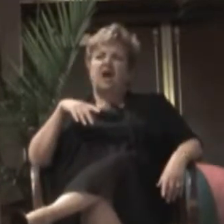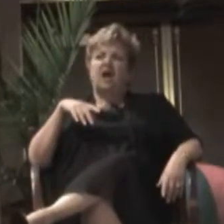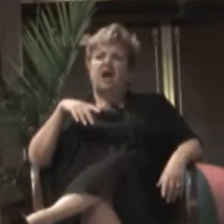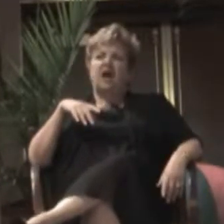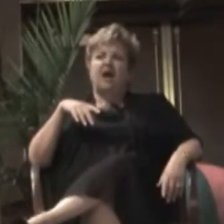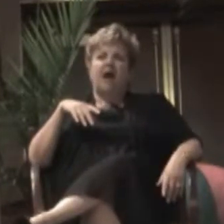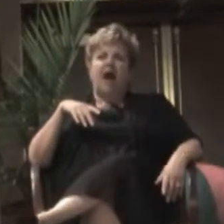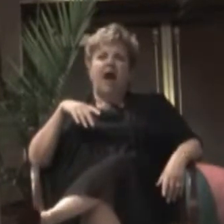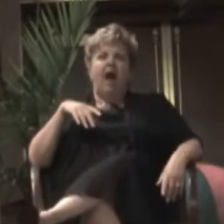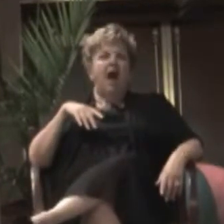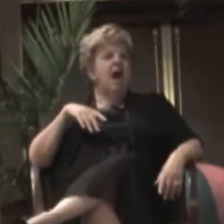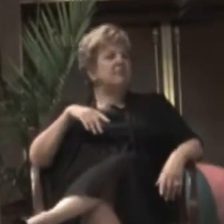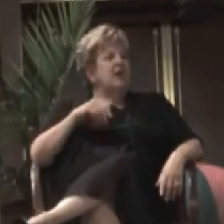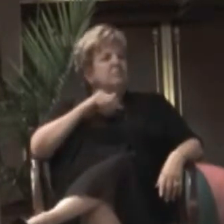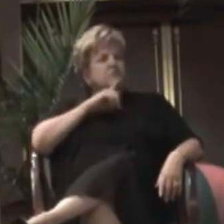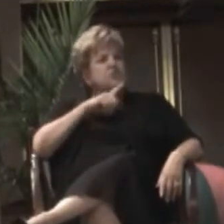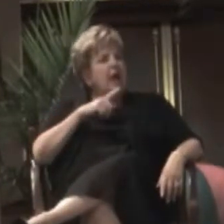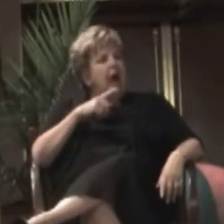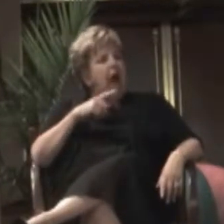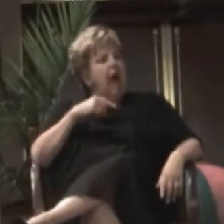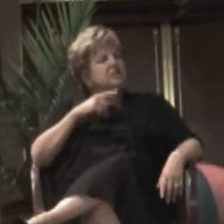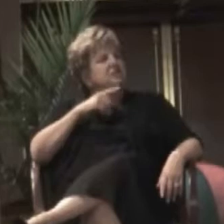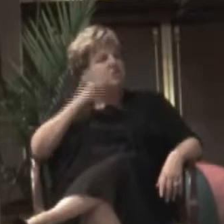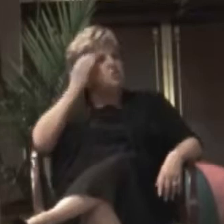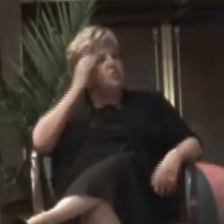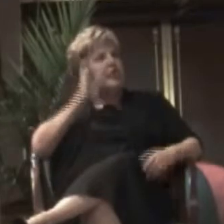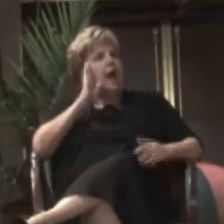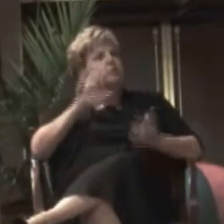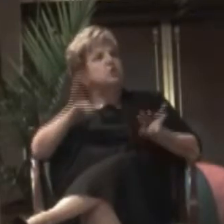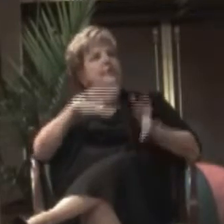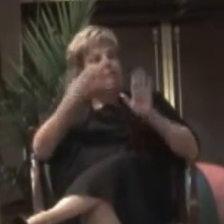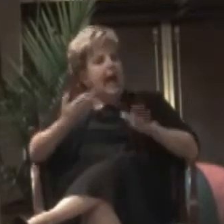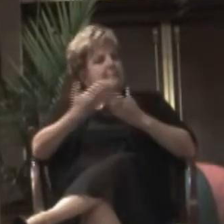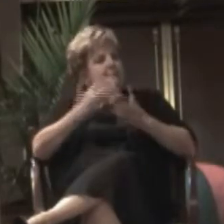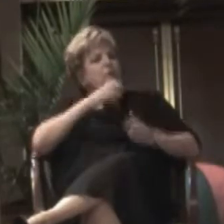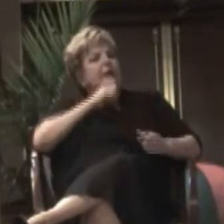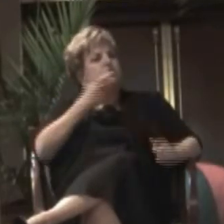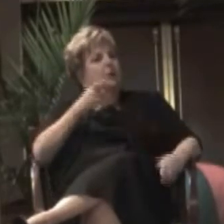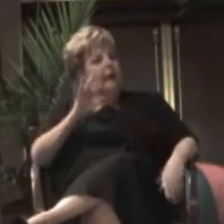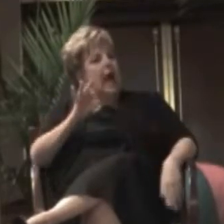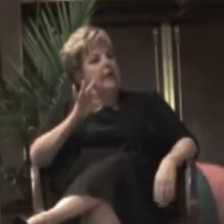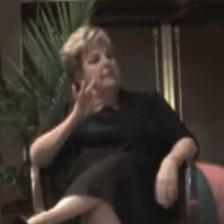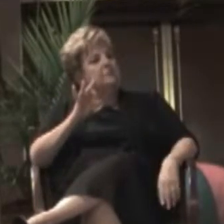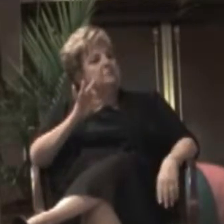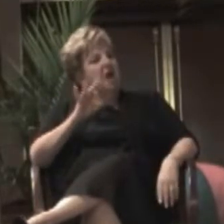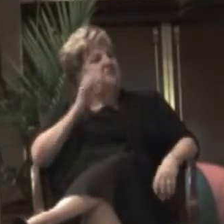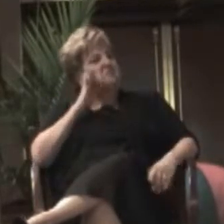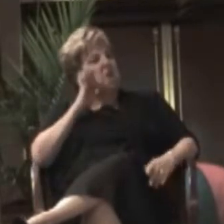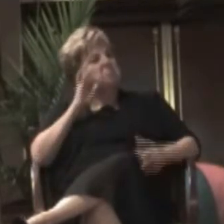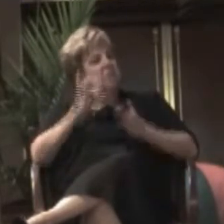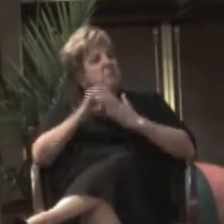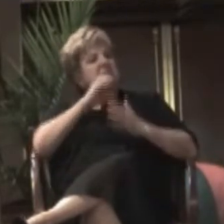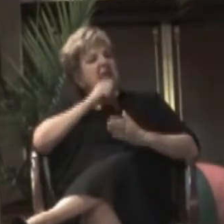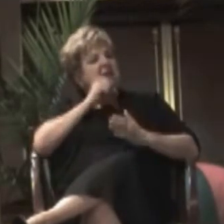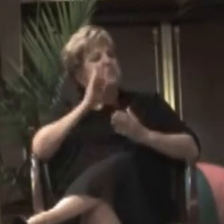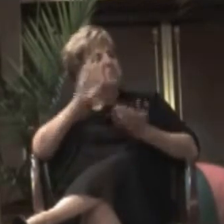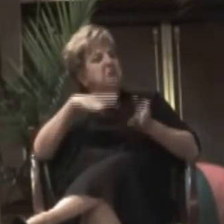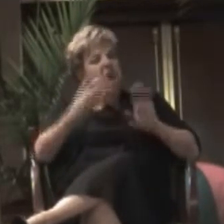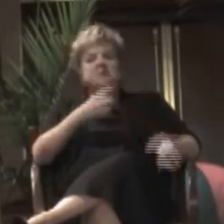past 29. I don't know why I picked 29, but I picked 29 as a place where I'd take it up. It just was as good